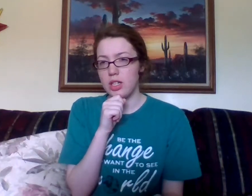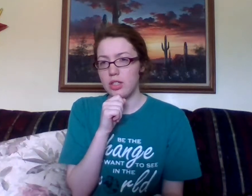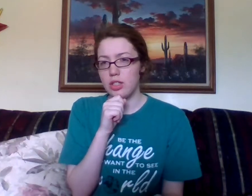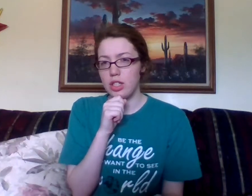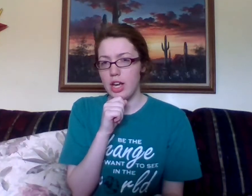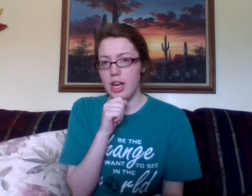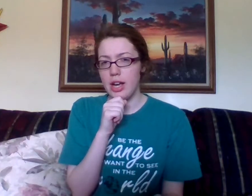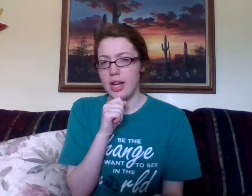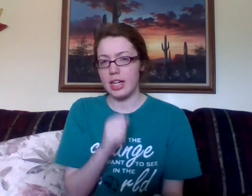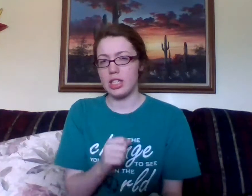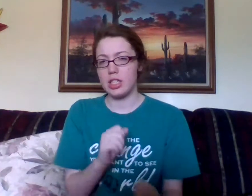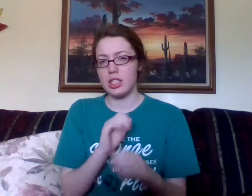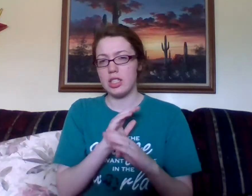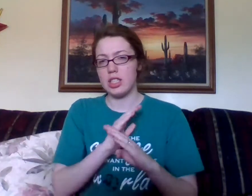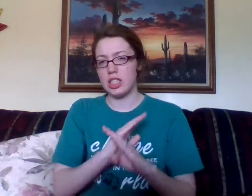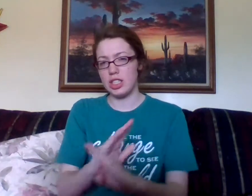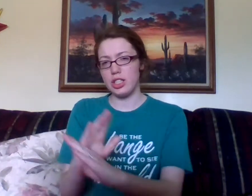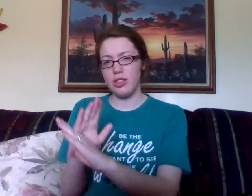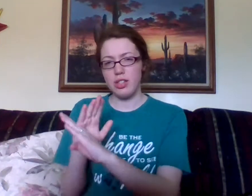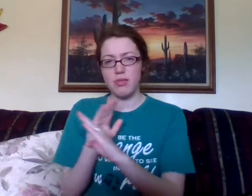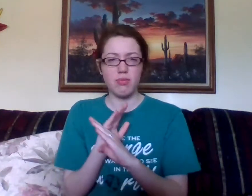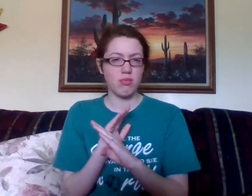should say excluded.